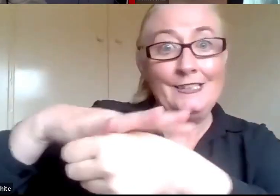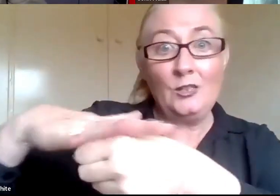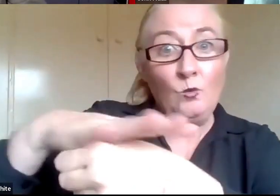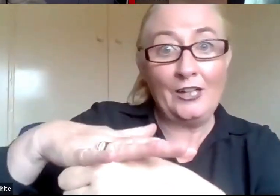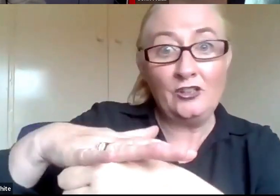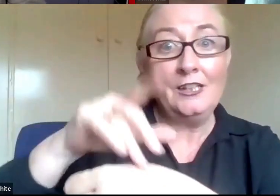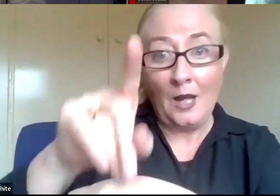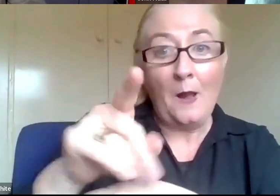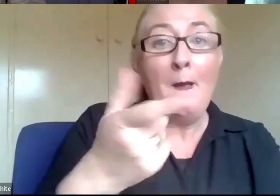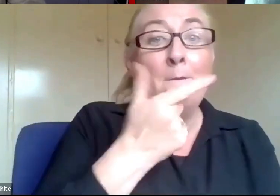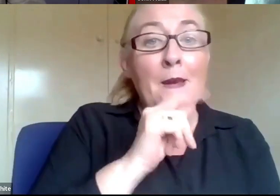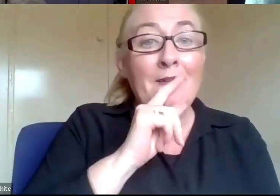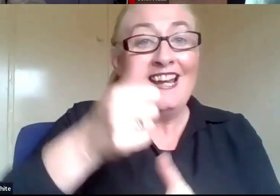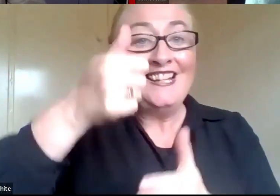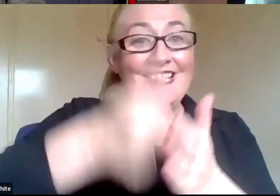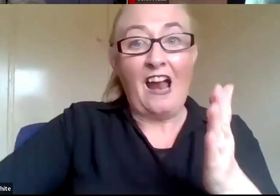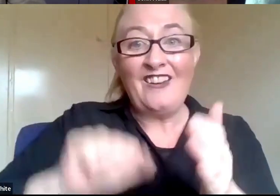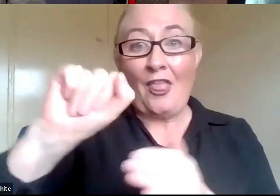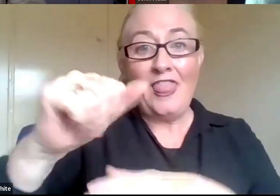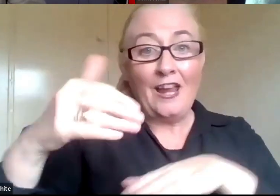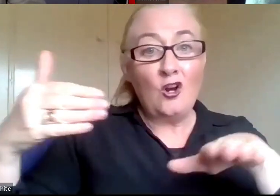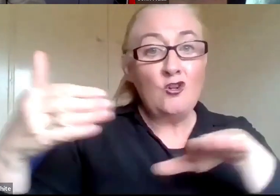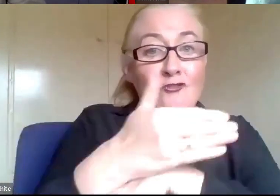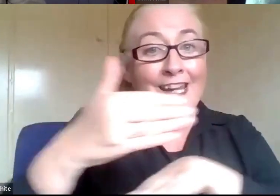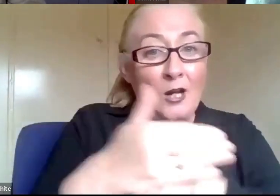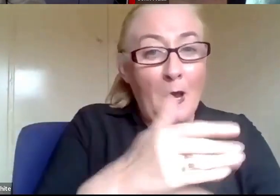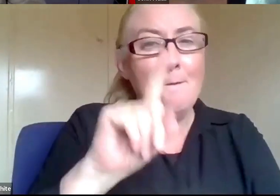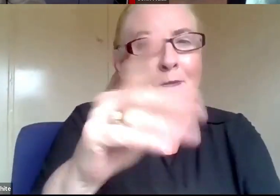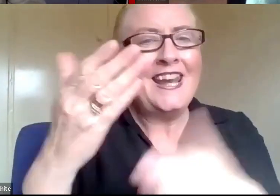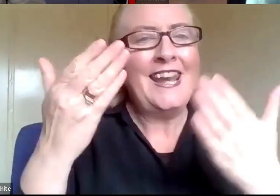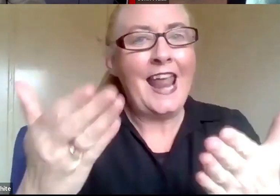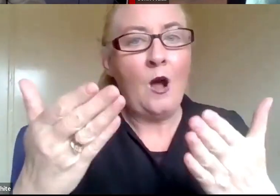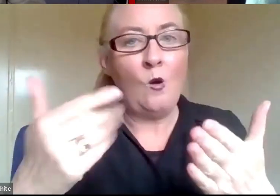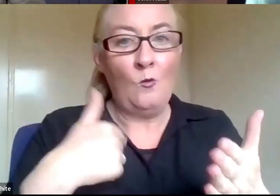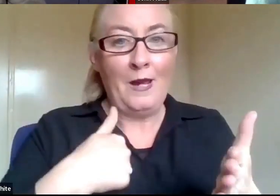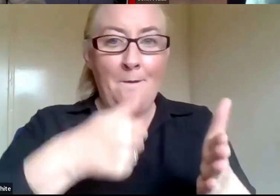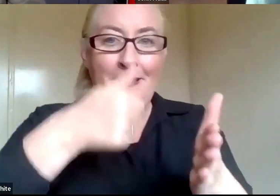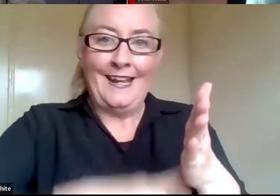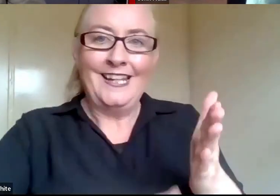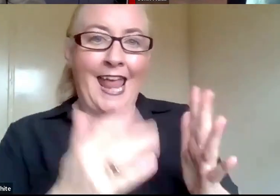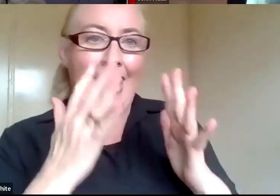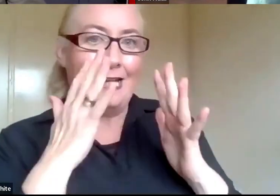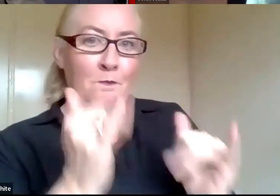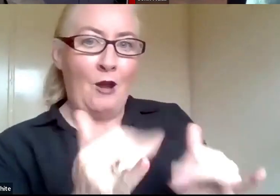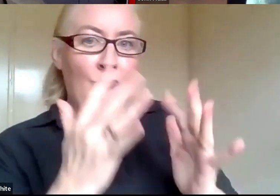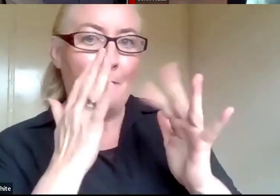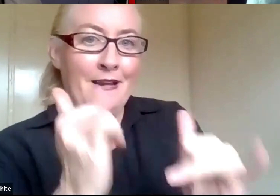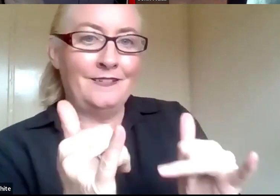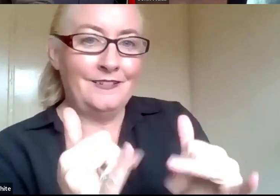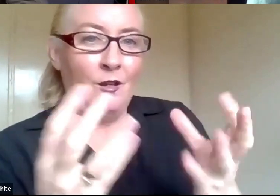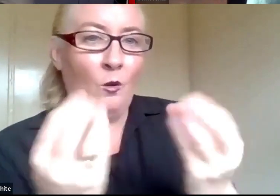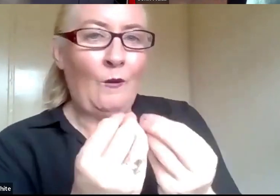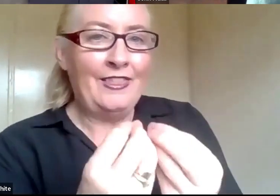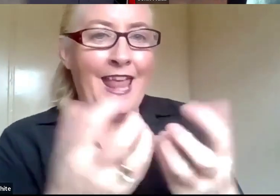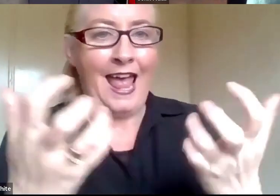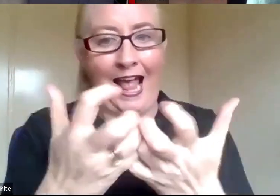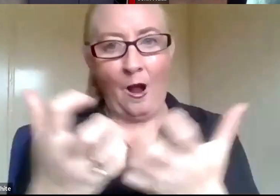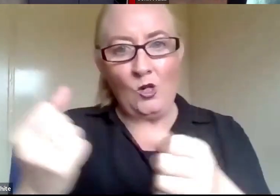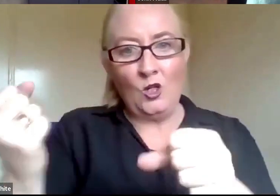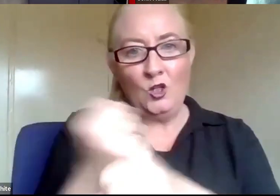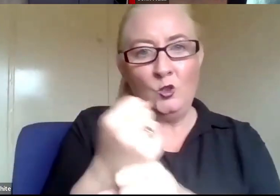careers, but we are now beginning to experiment with doing it with school